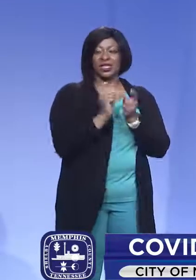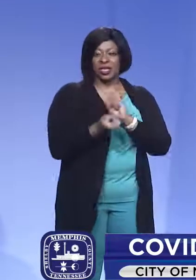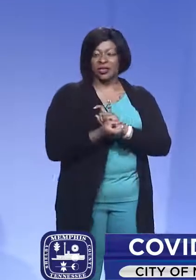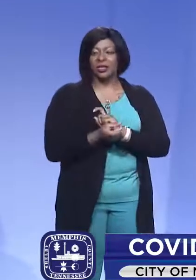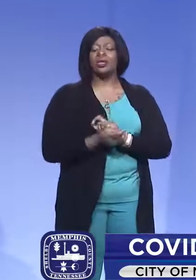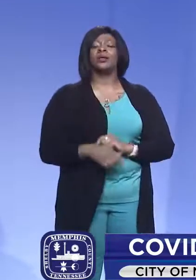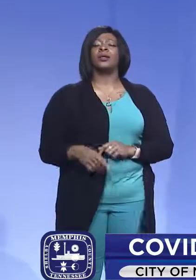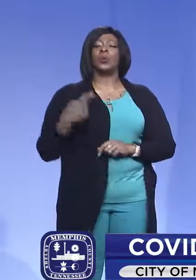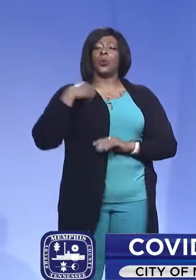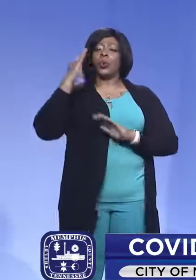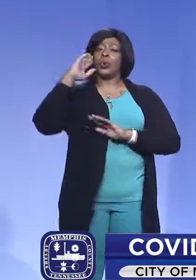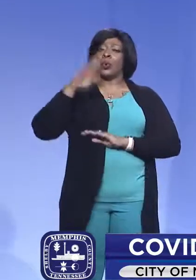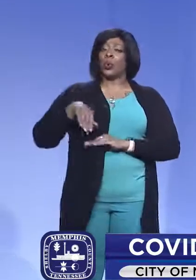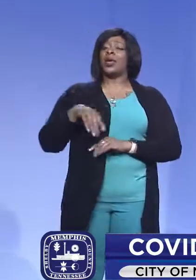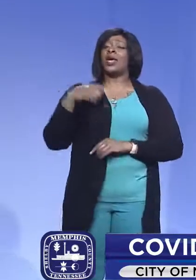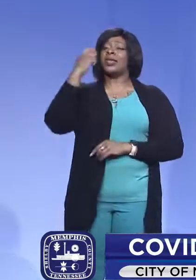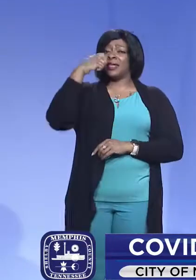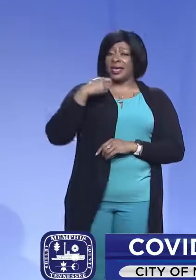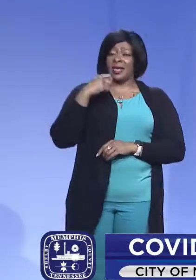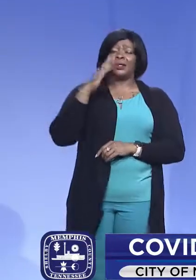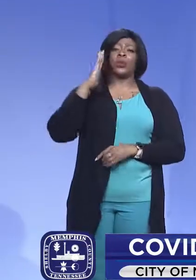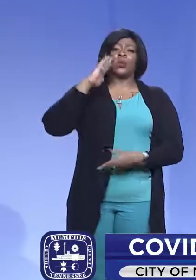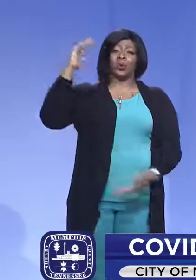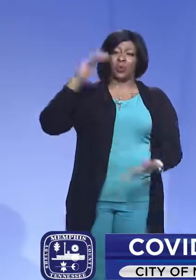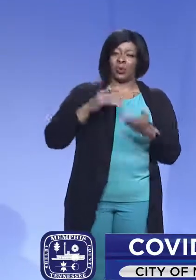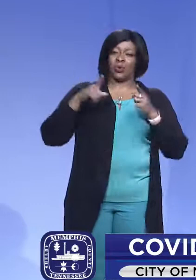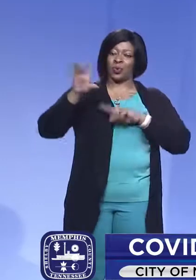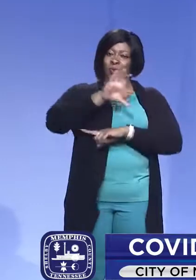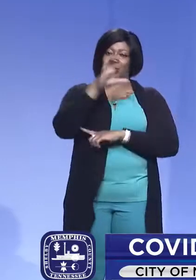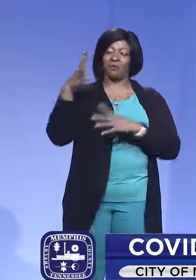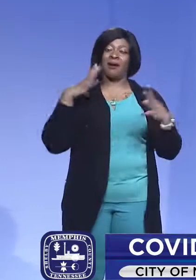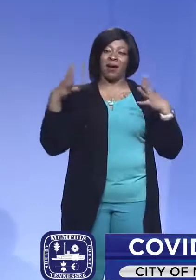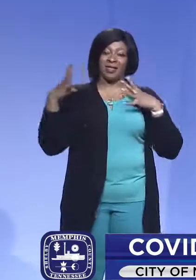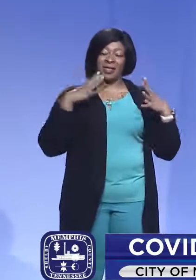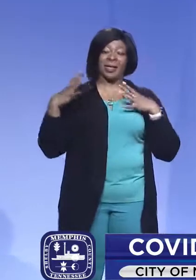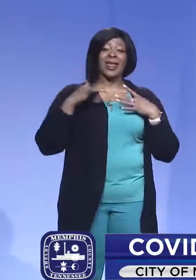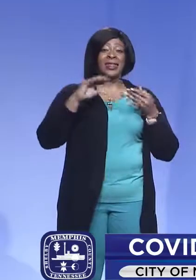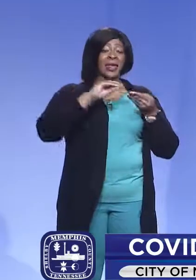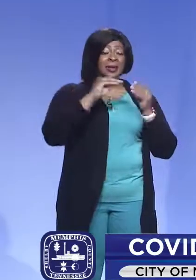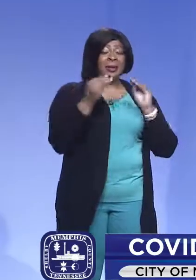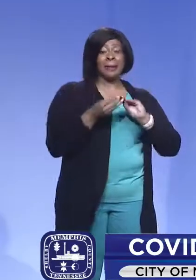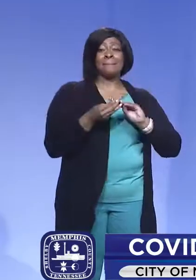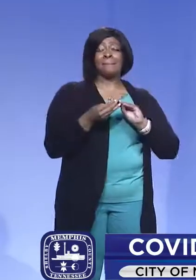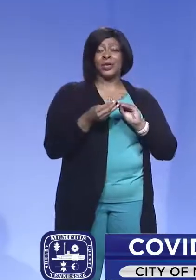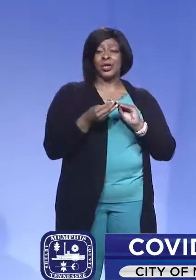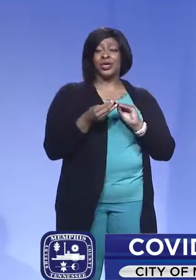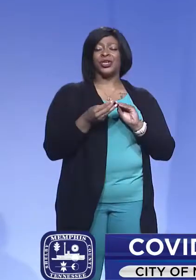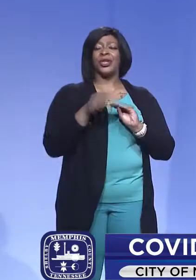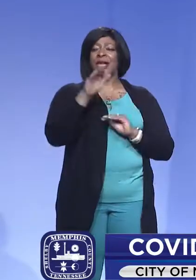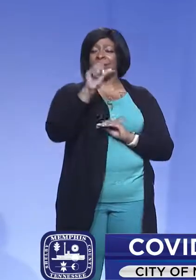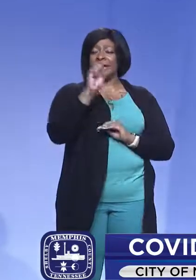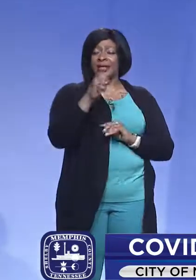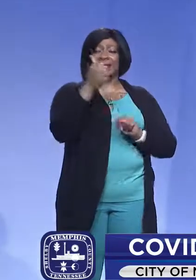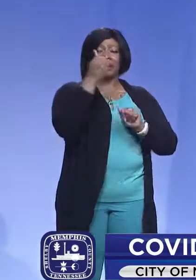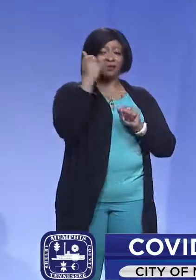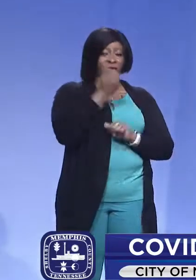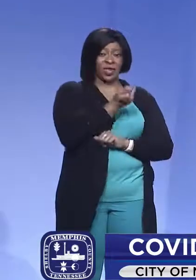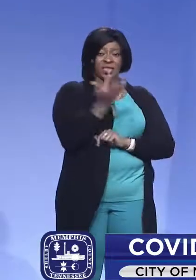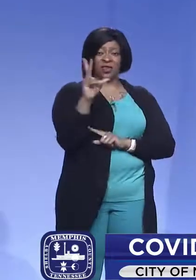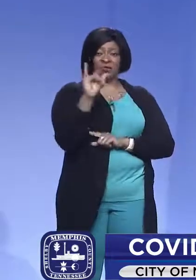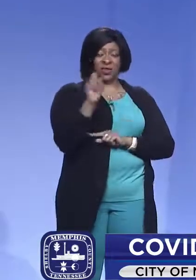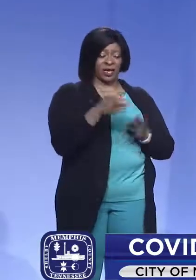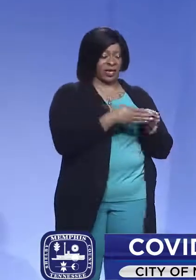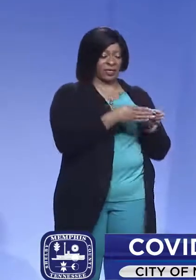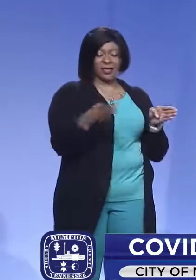We also knew that testing would go down over Christmas, and so those numbers of cases for several days